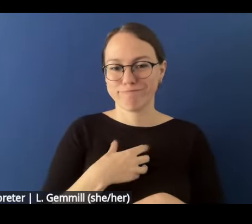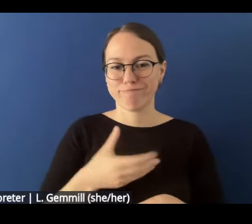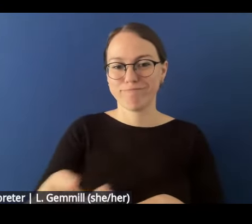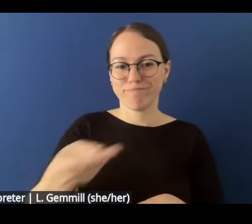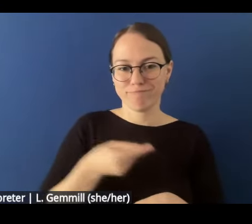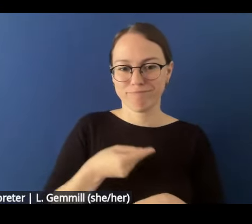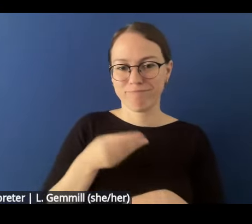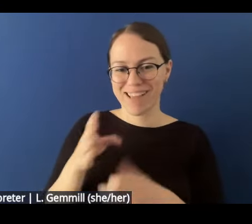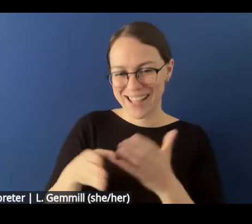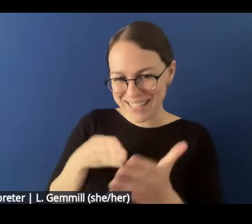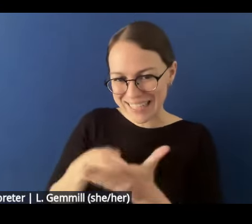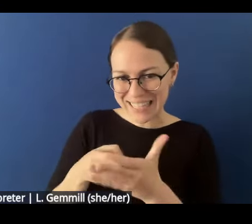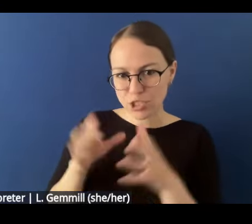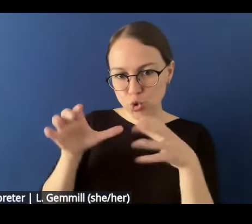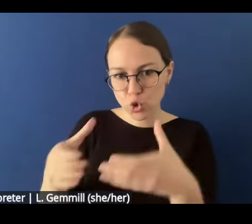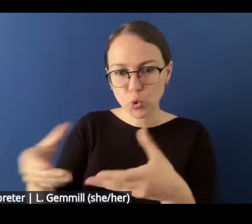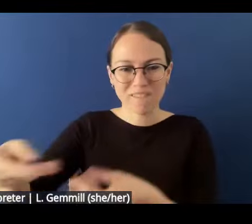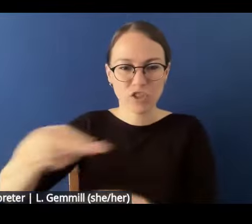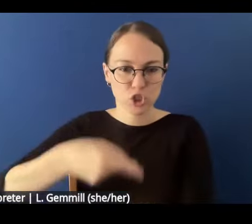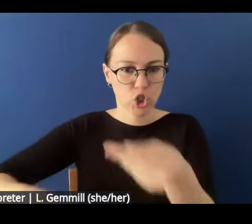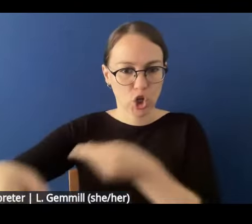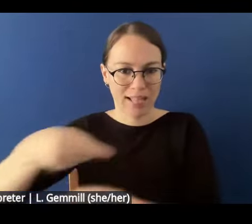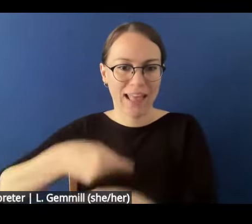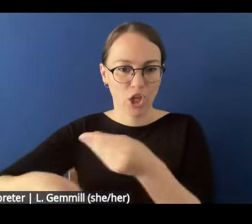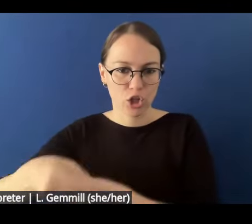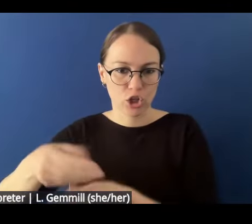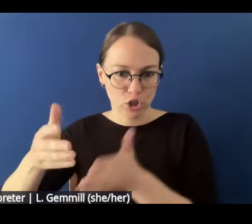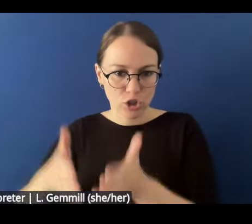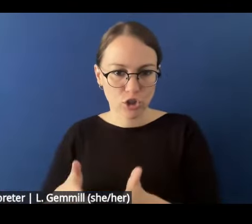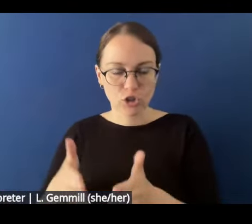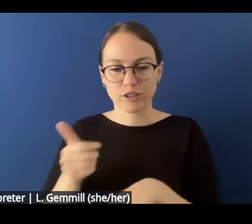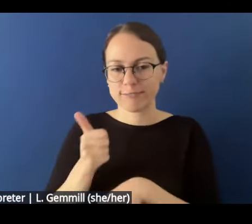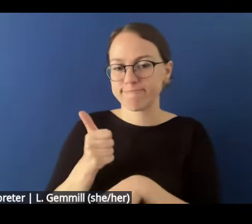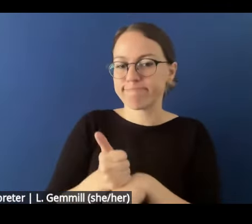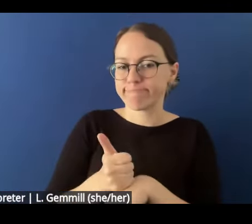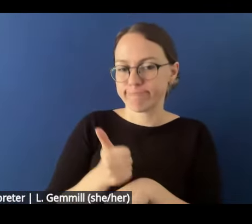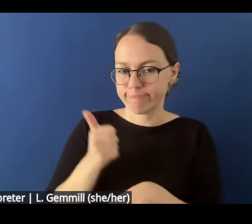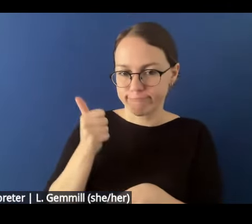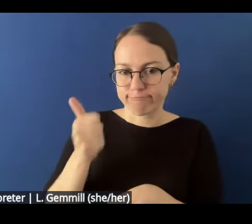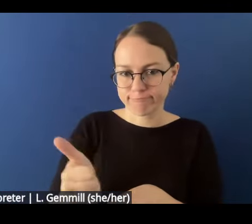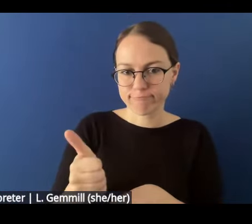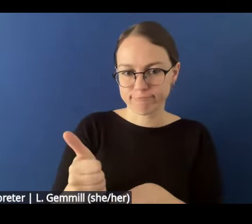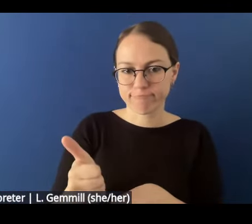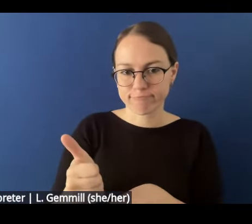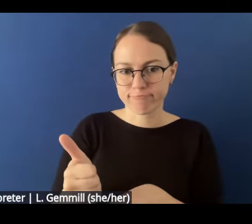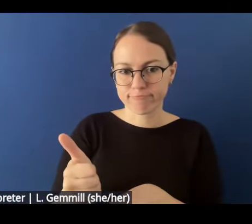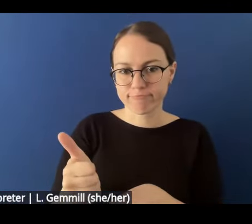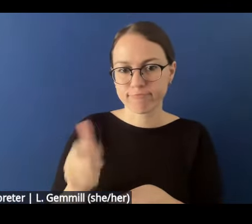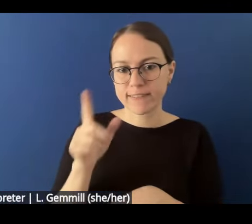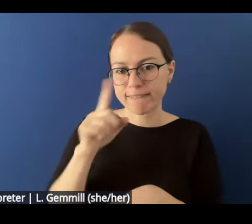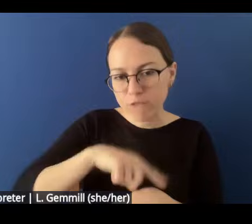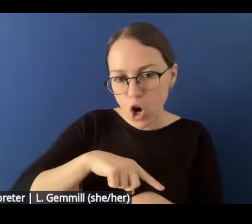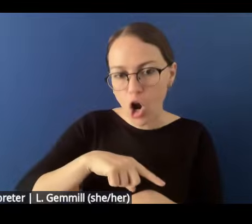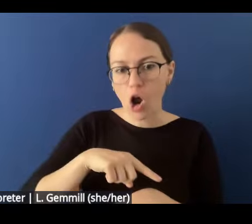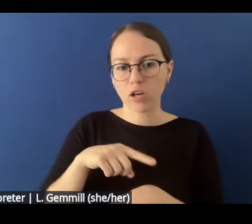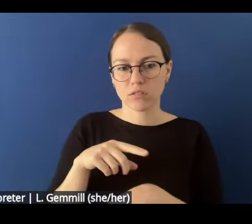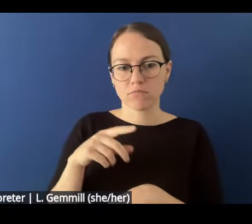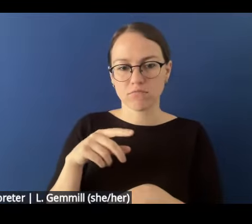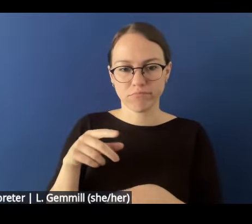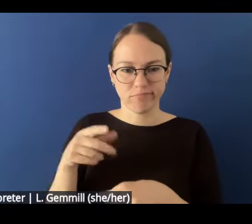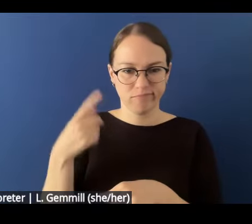circulators, I should say, alleging raising allegations of fraud in these specific